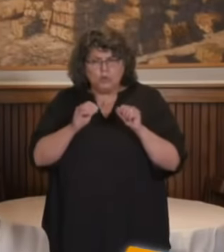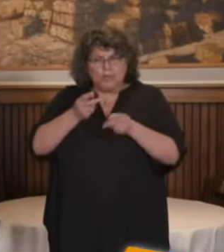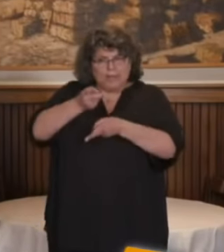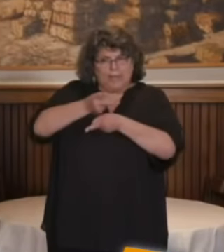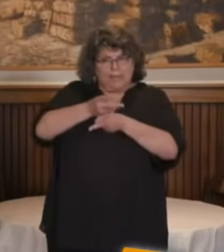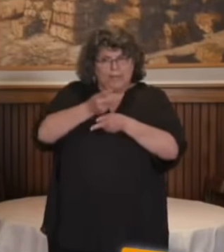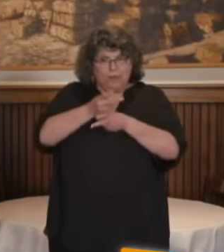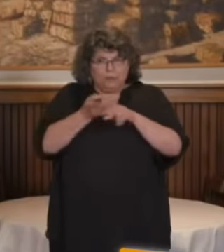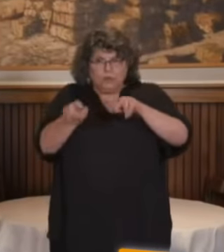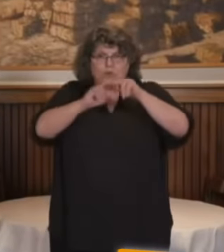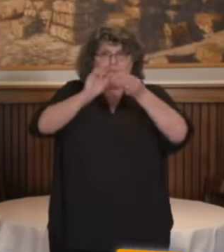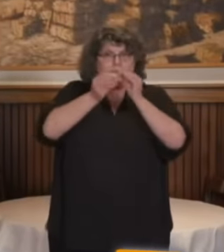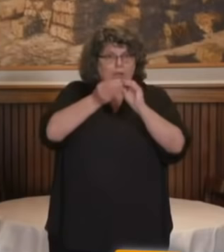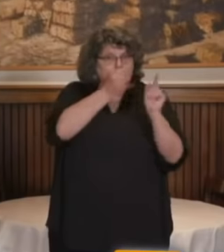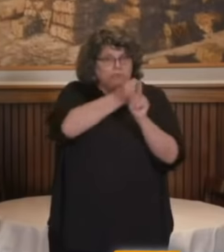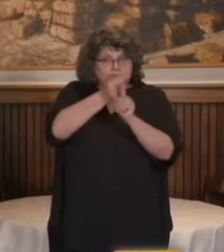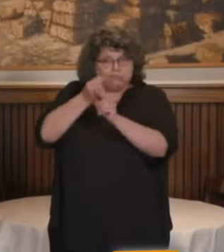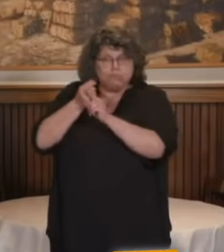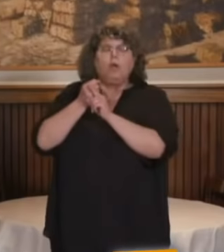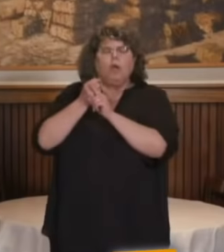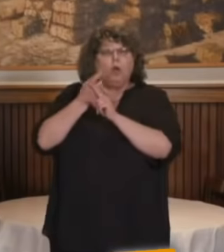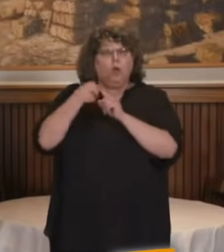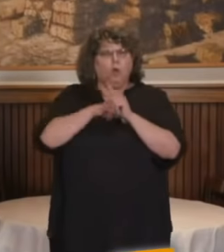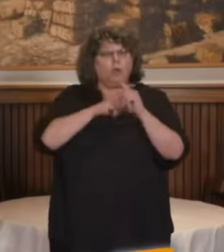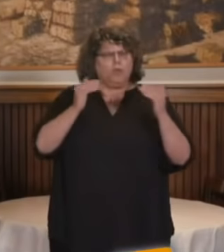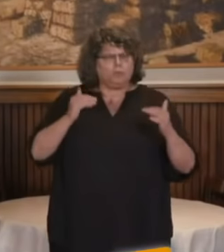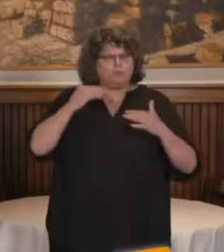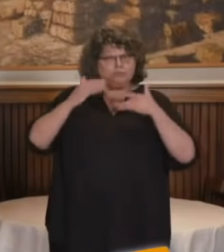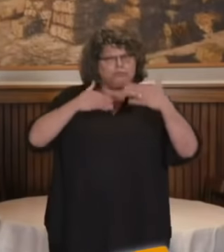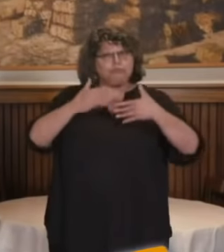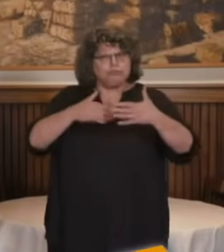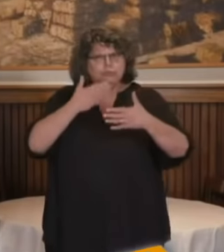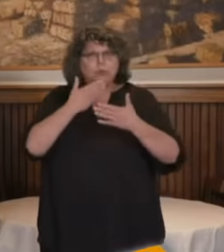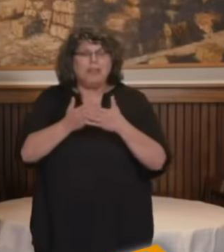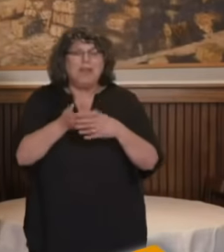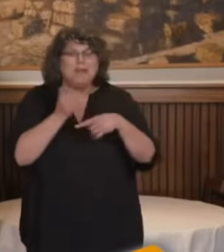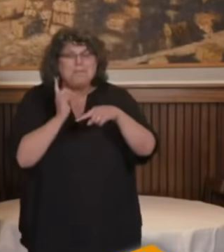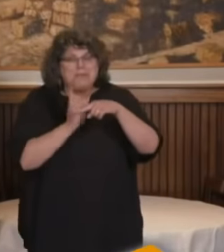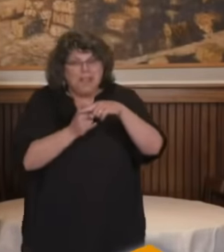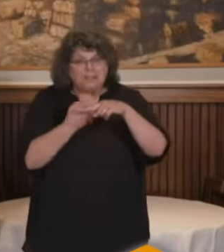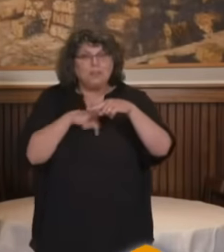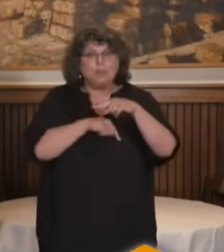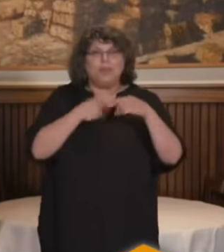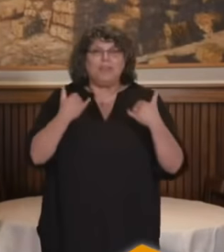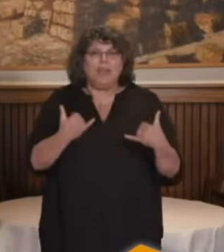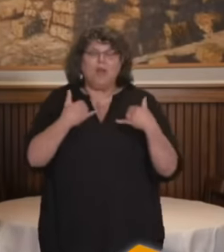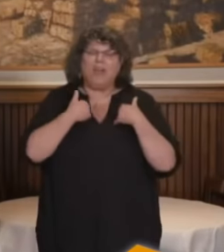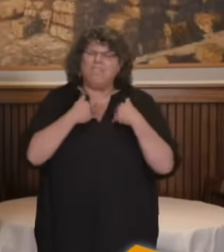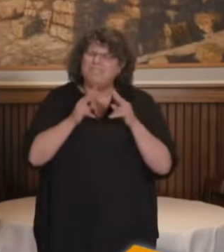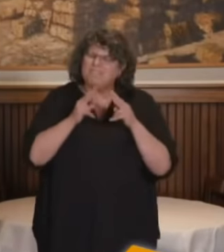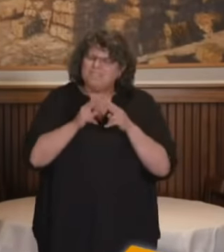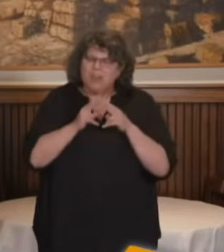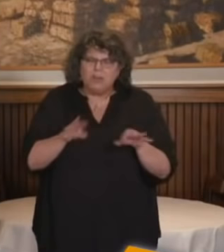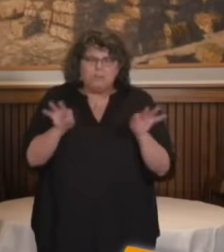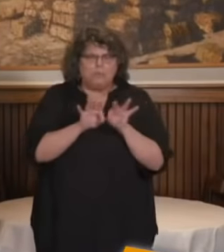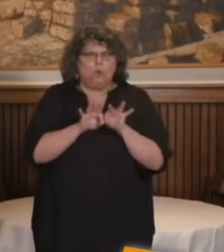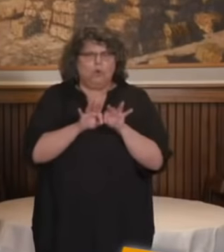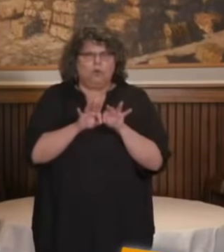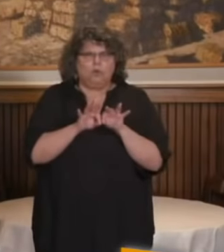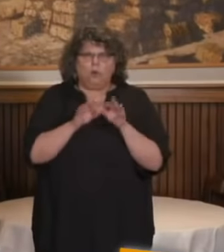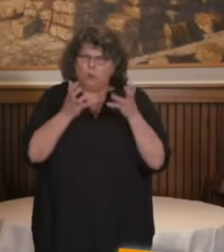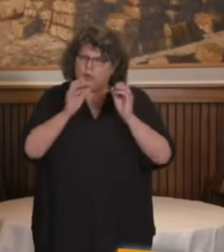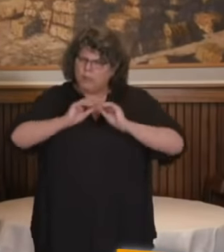been, I think, advanced. And moreover, we now have, and this is fundamental in terms